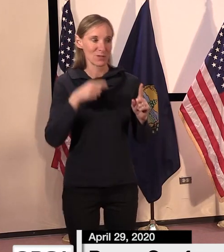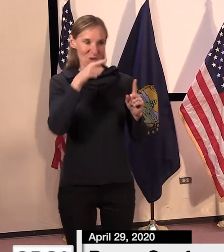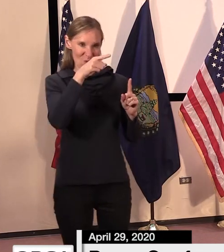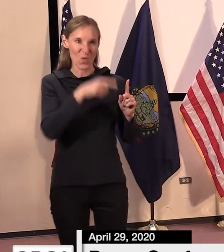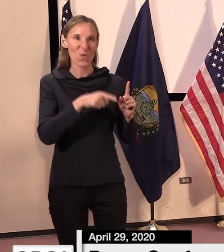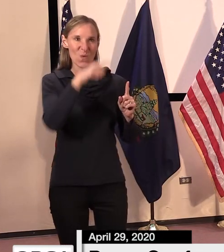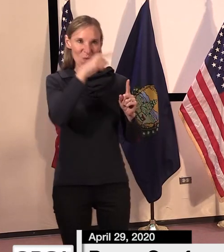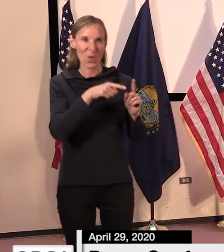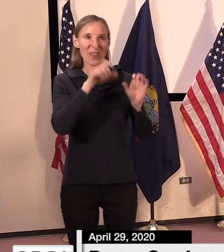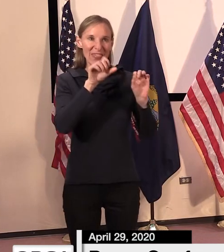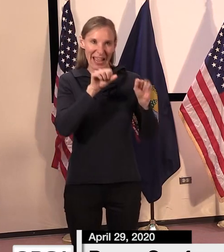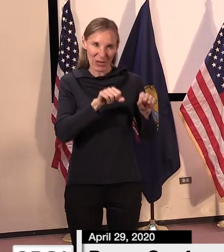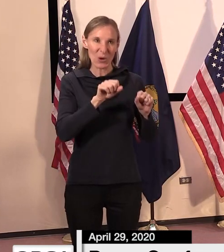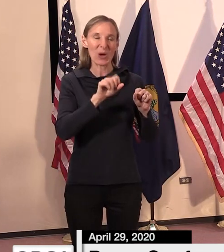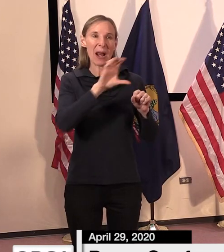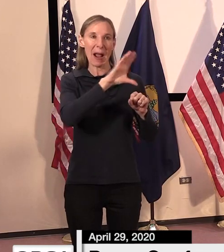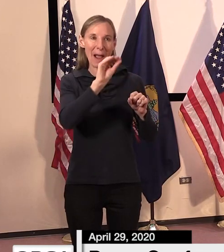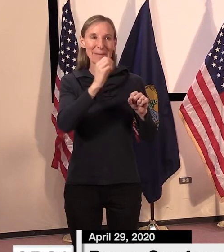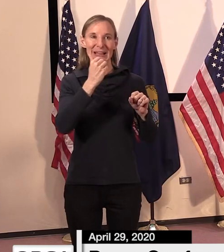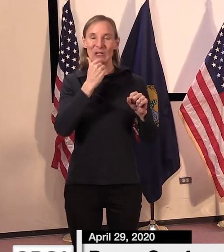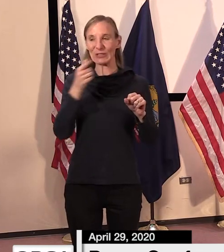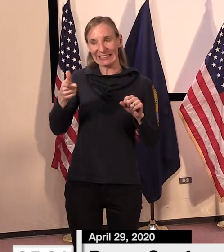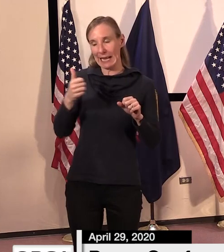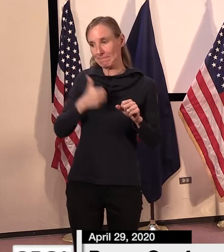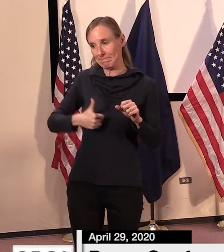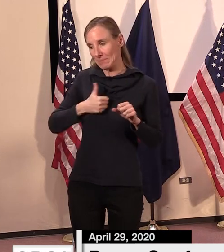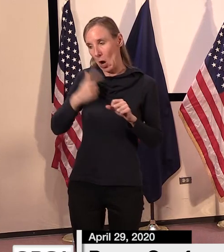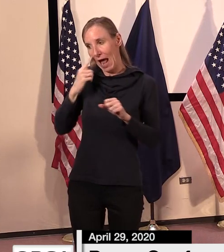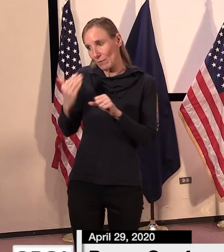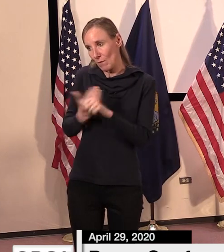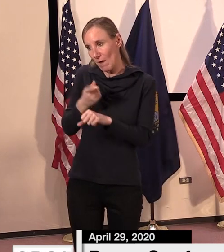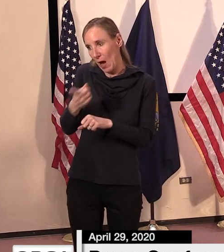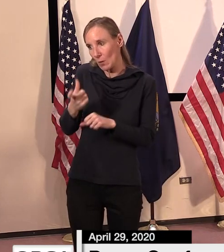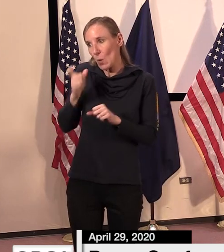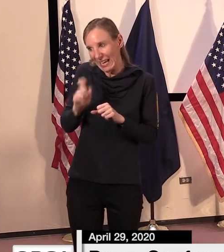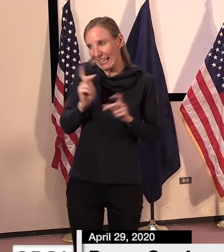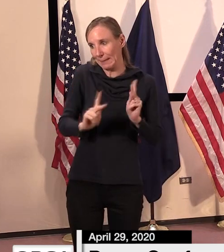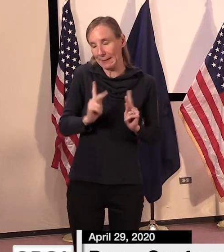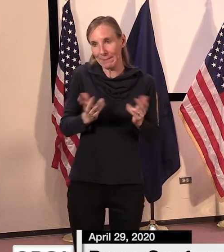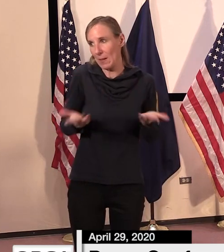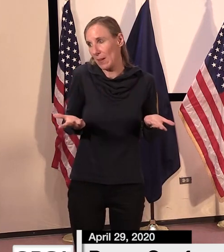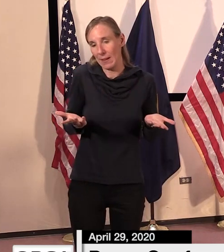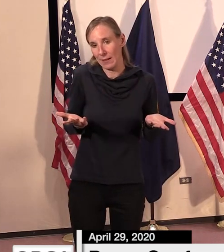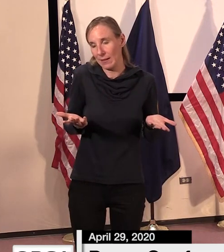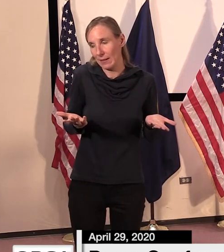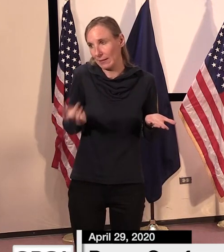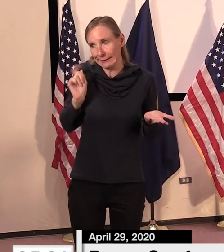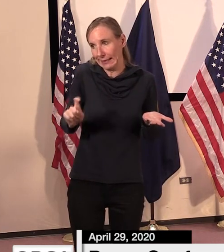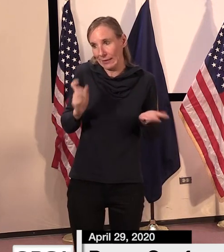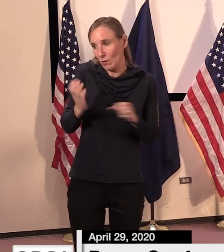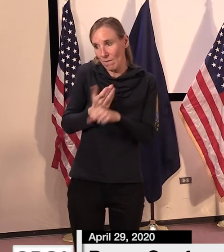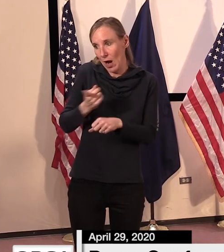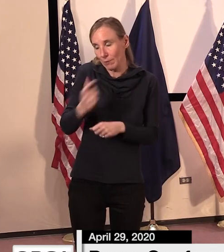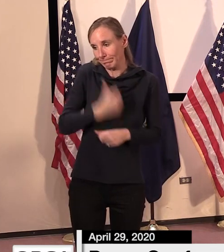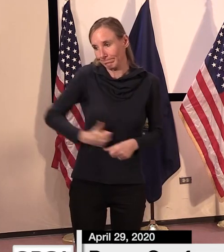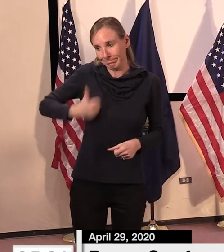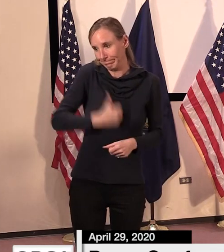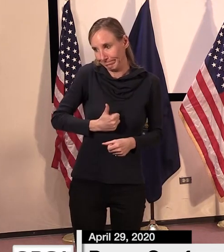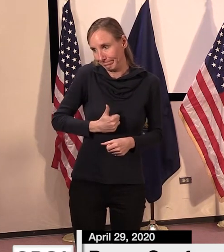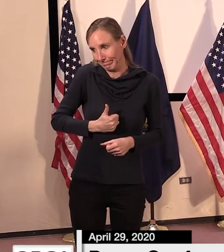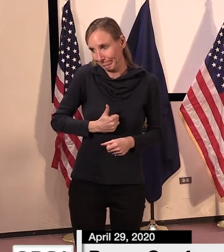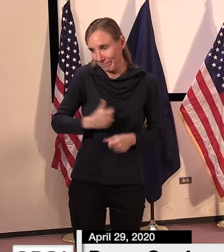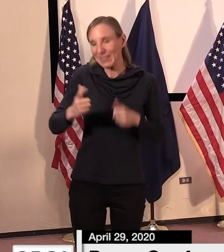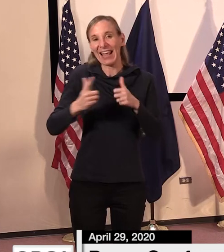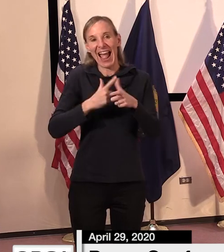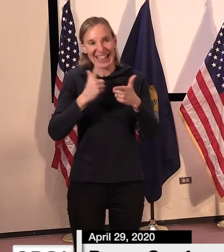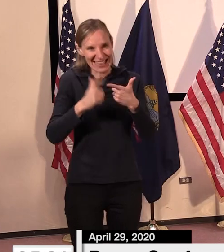person. Not sure they could consider it a quit, but again, that may mean that because they terminated this person, we'd